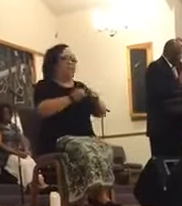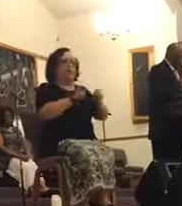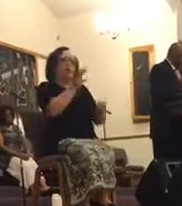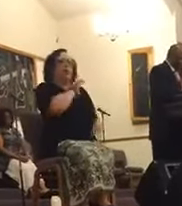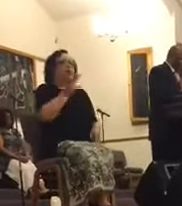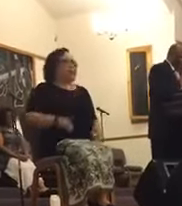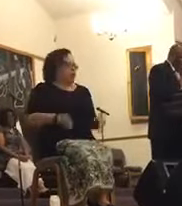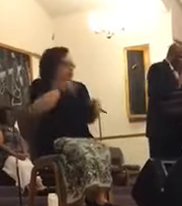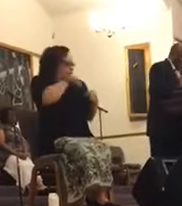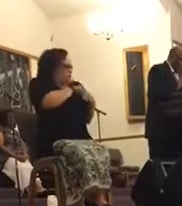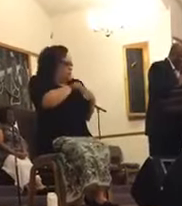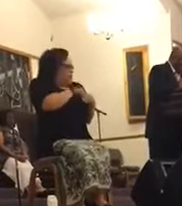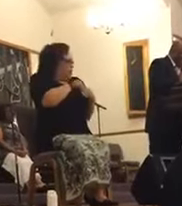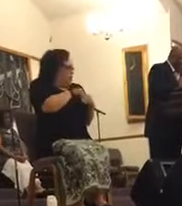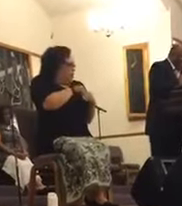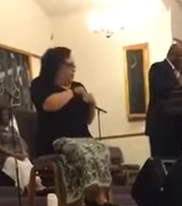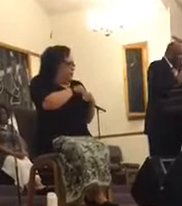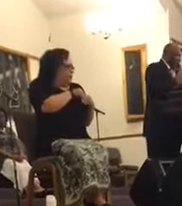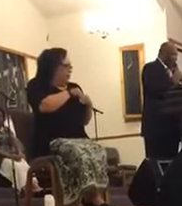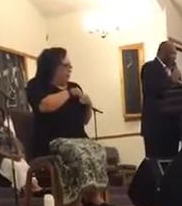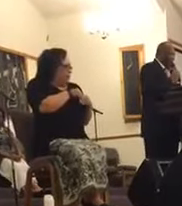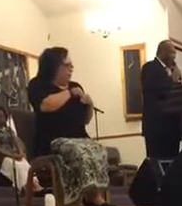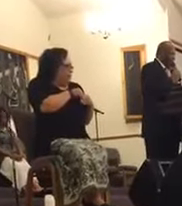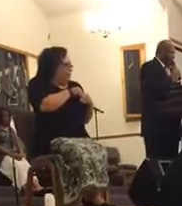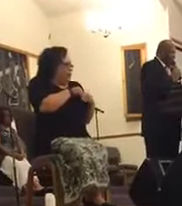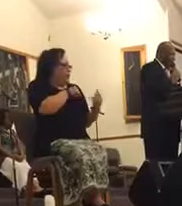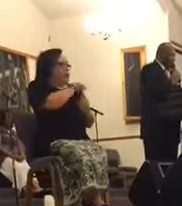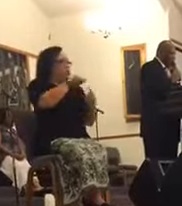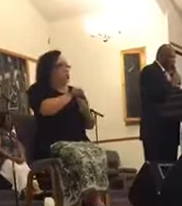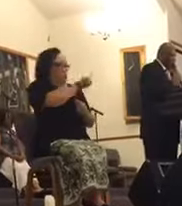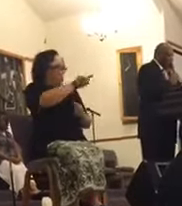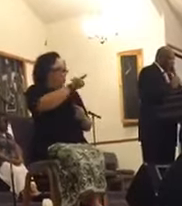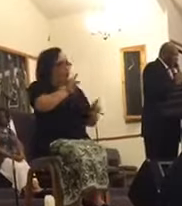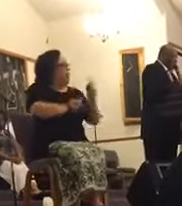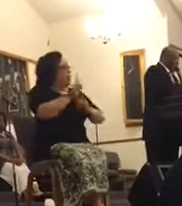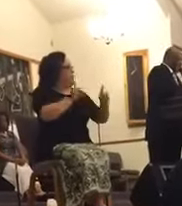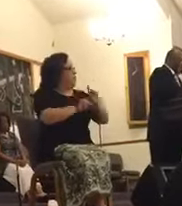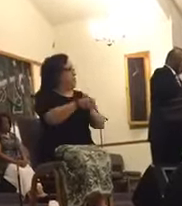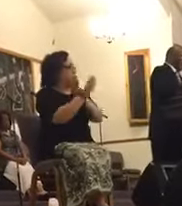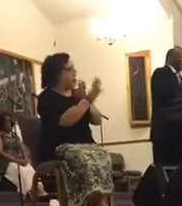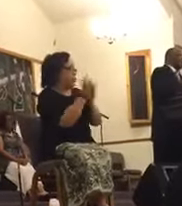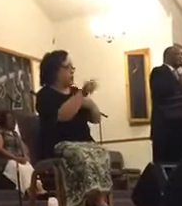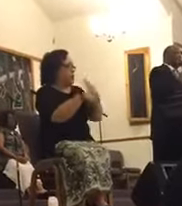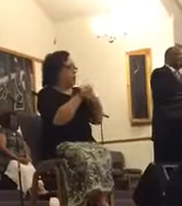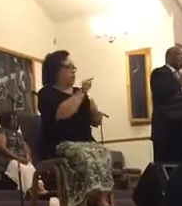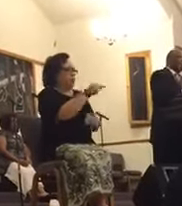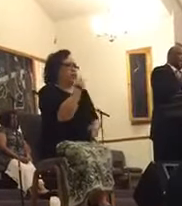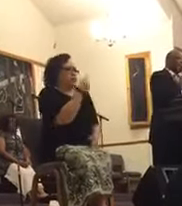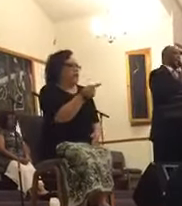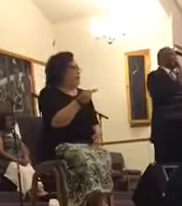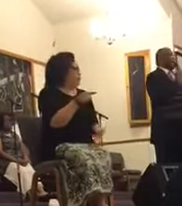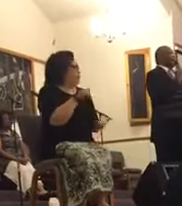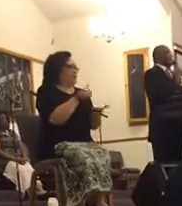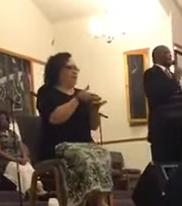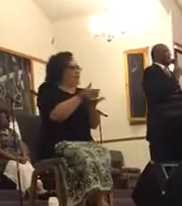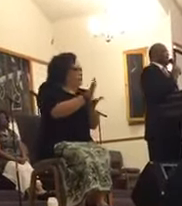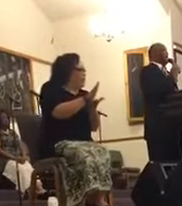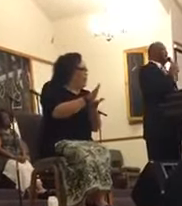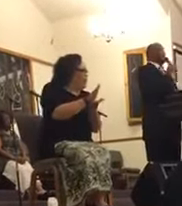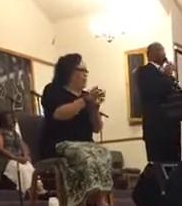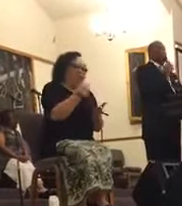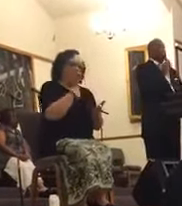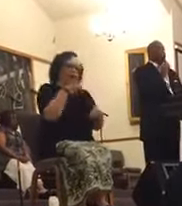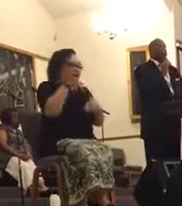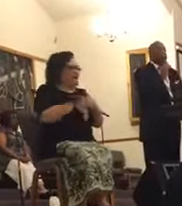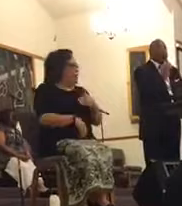on the inside. Yeah, yeah. So when they talk about you, say that's all right, because I am in